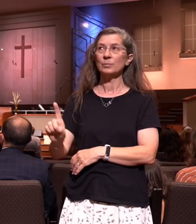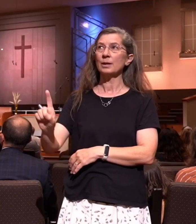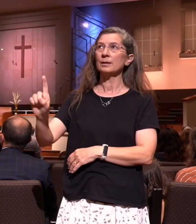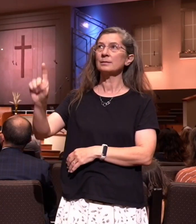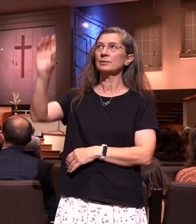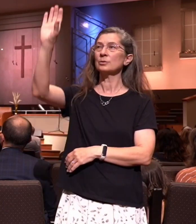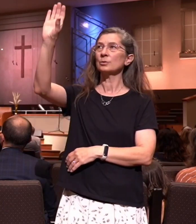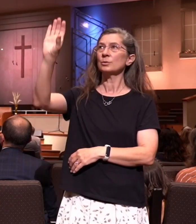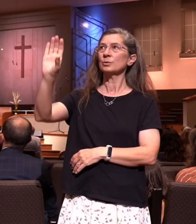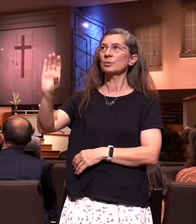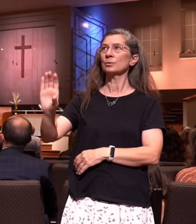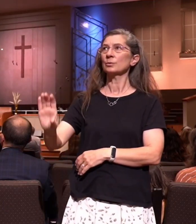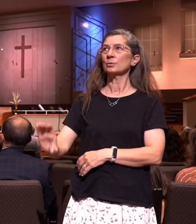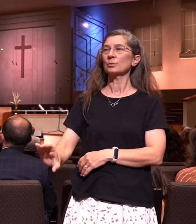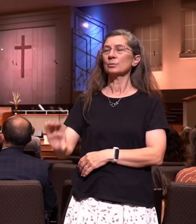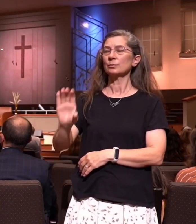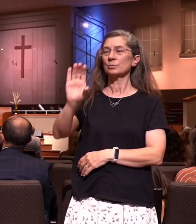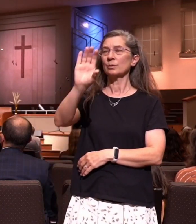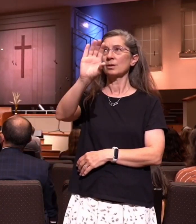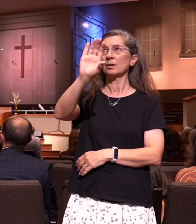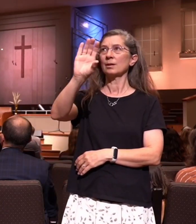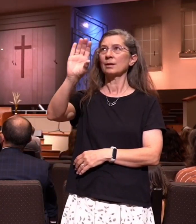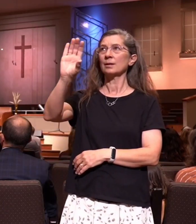cross said it